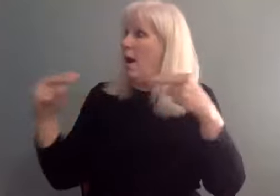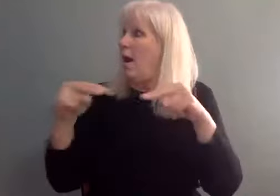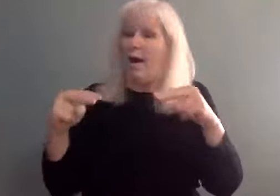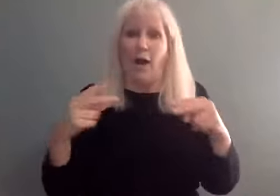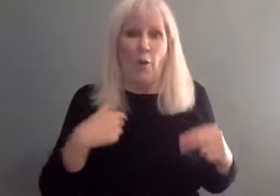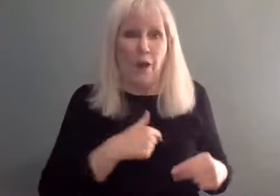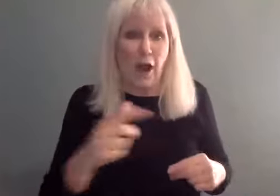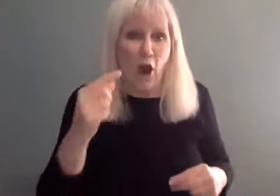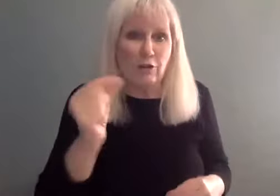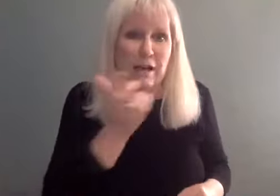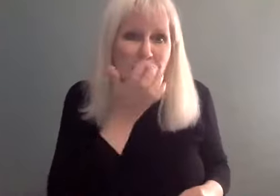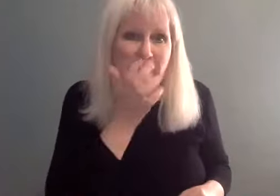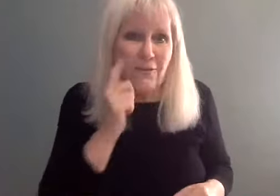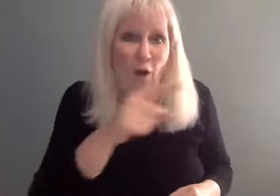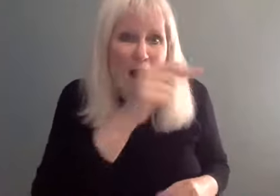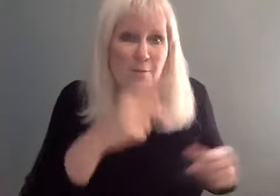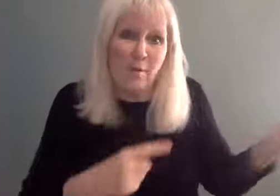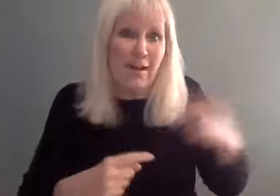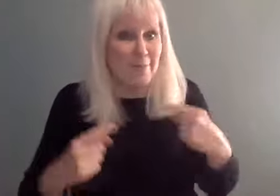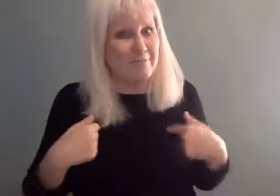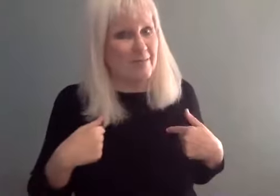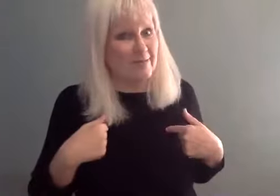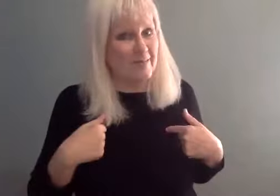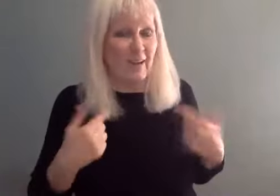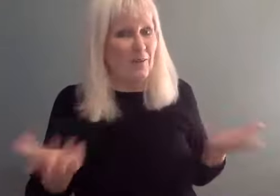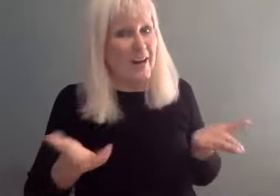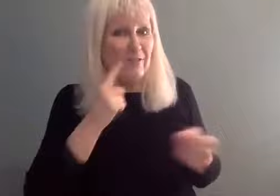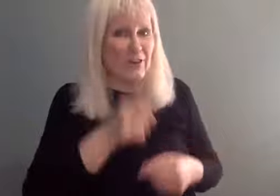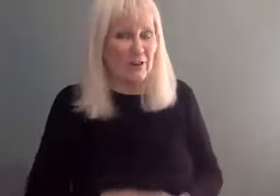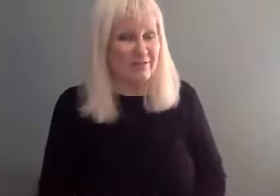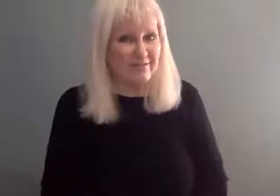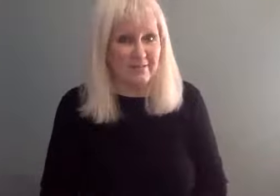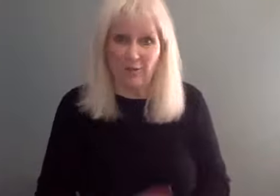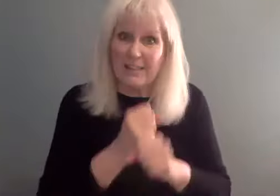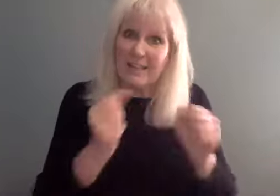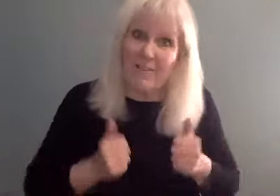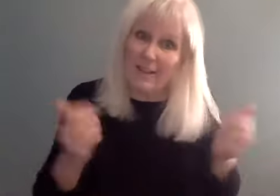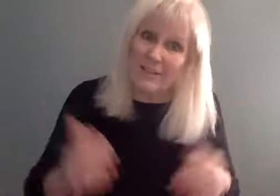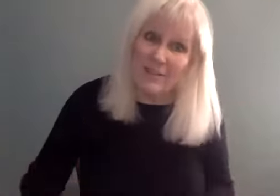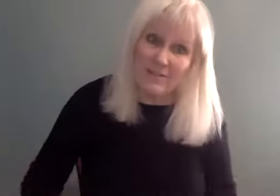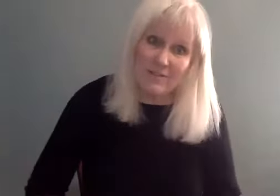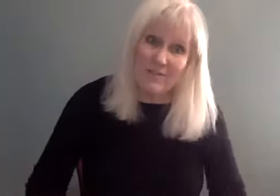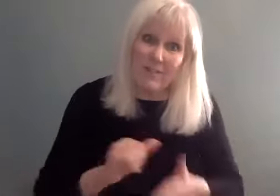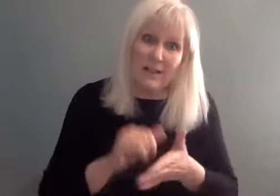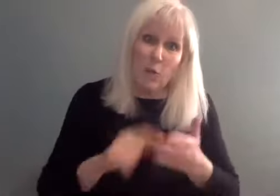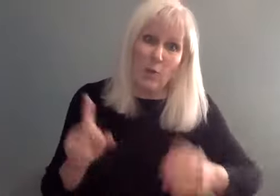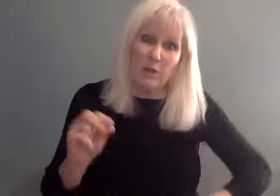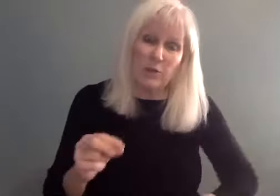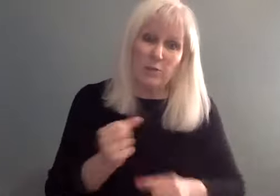plant their seed. And that's what we do here, is that we save lives. You're right. That's it. We save lives. And so I want to